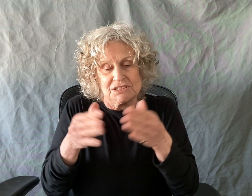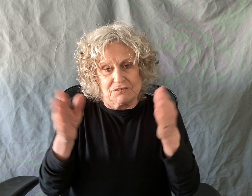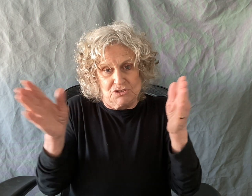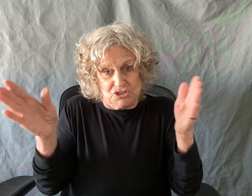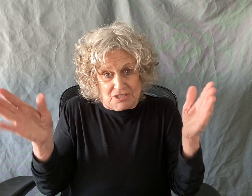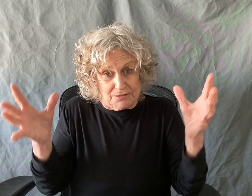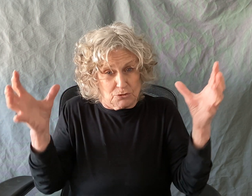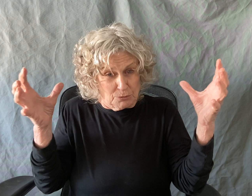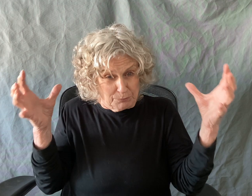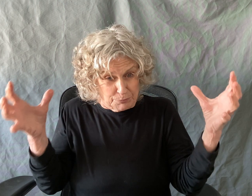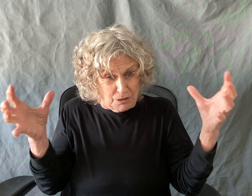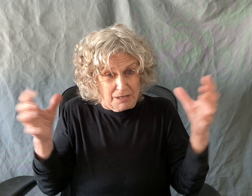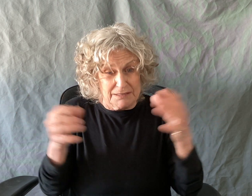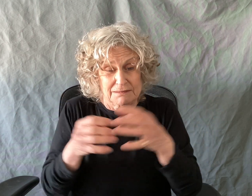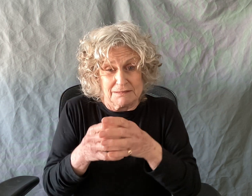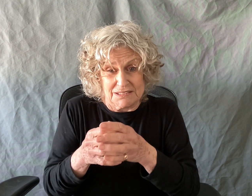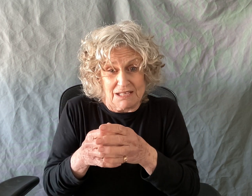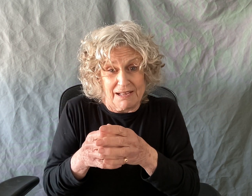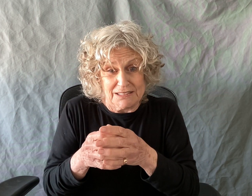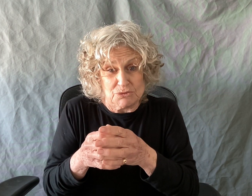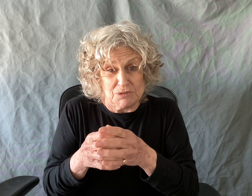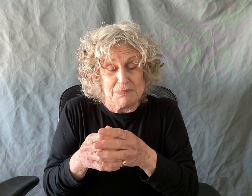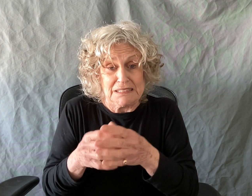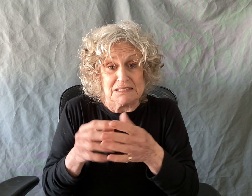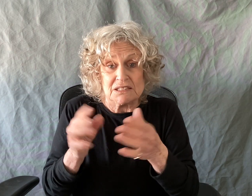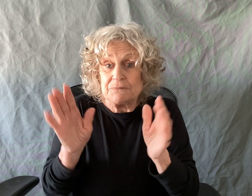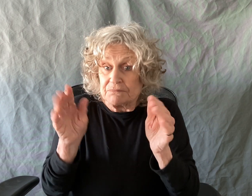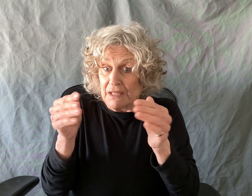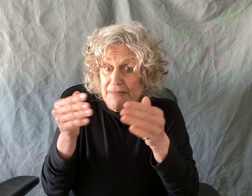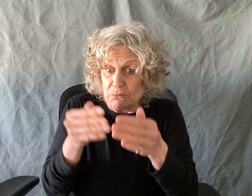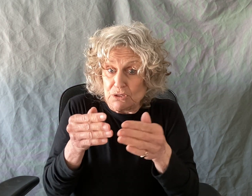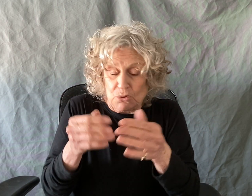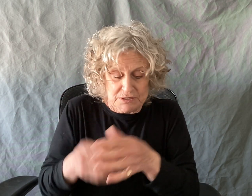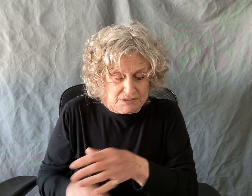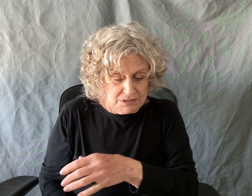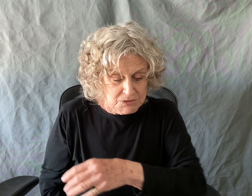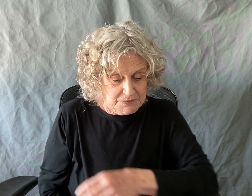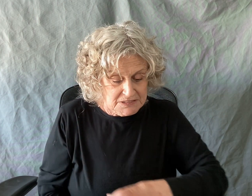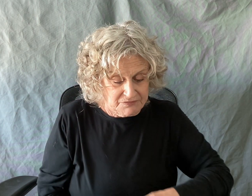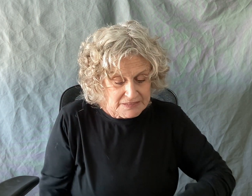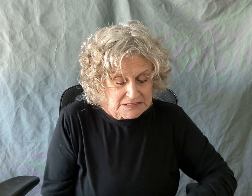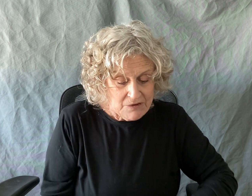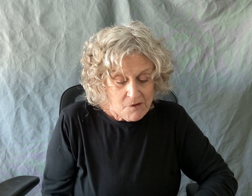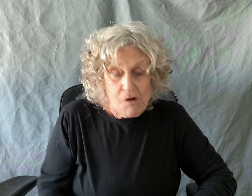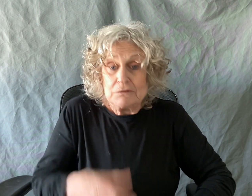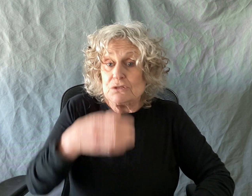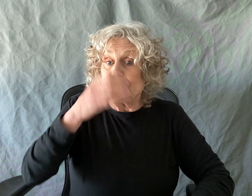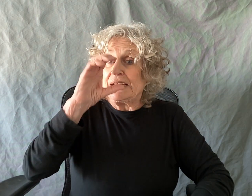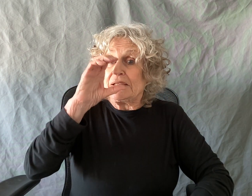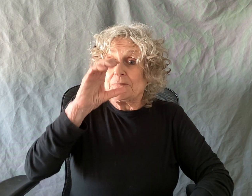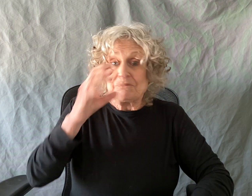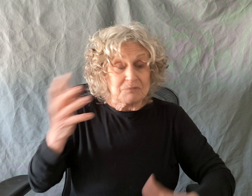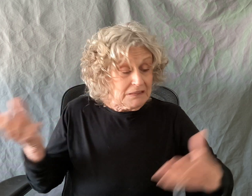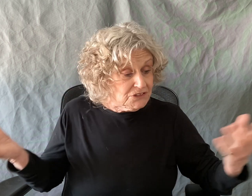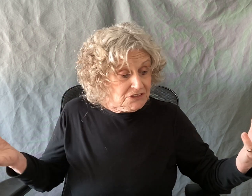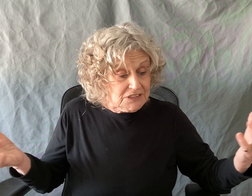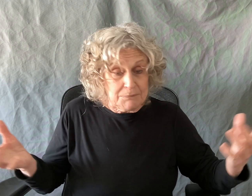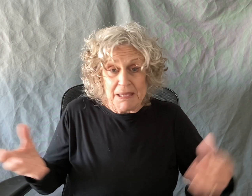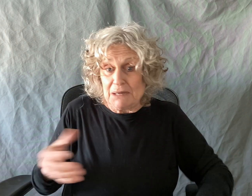of general broad signs with meanings, and then we go into the specifics. To drink, it's just like